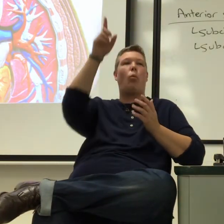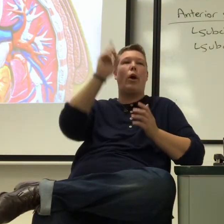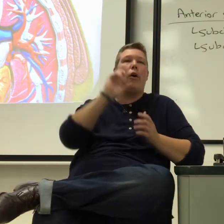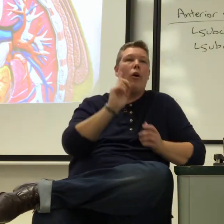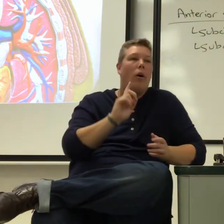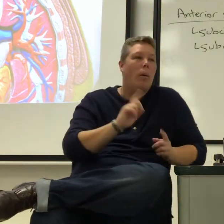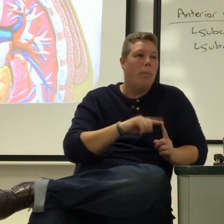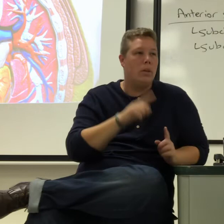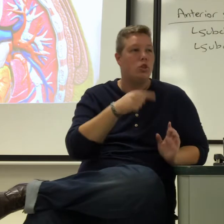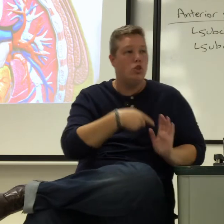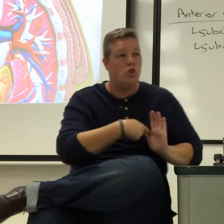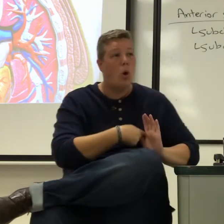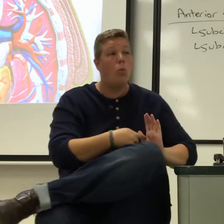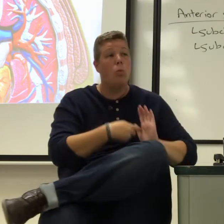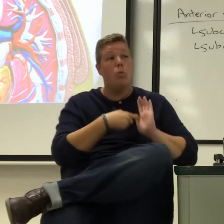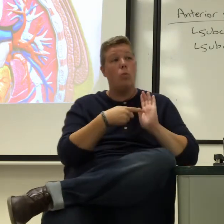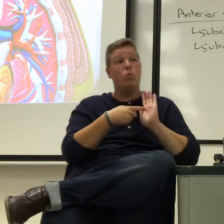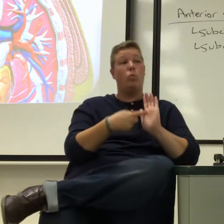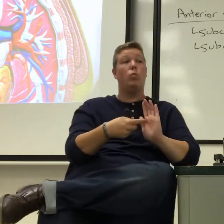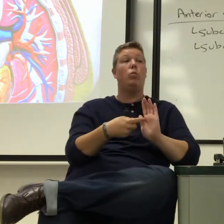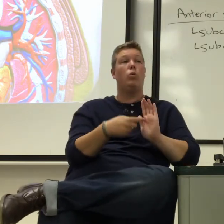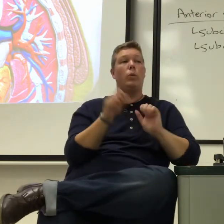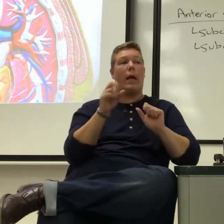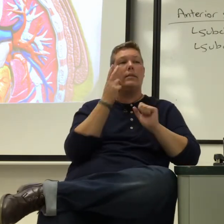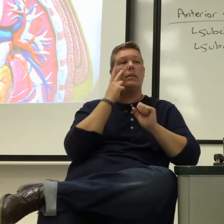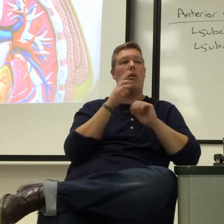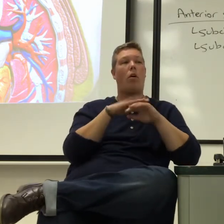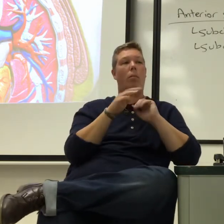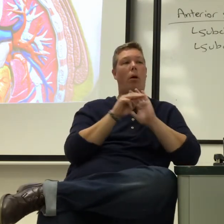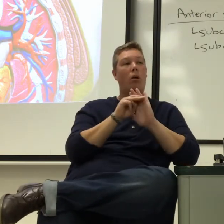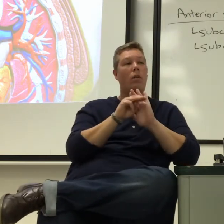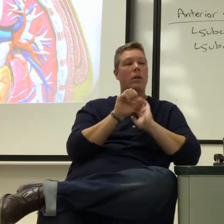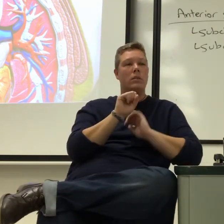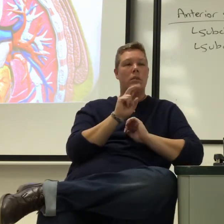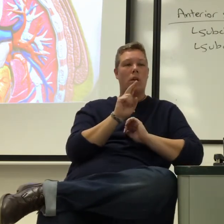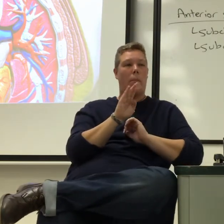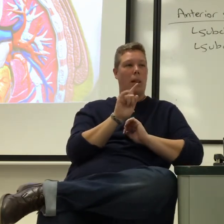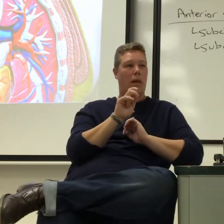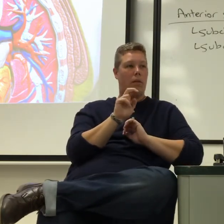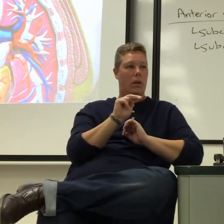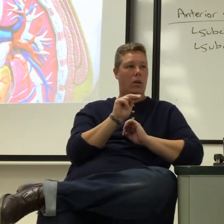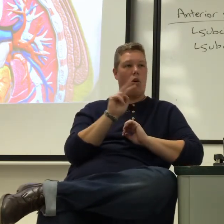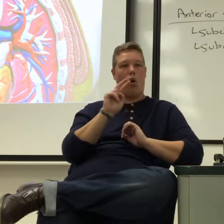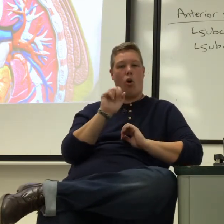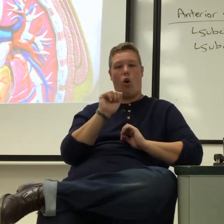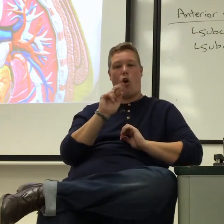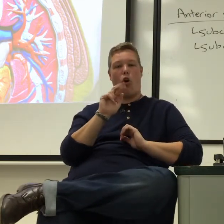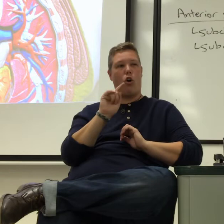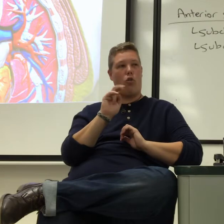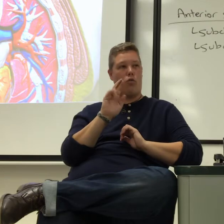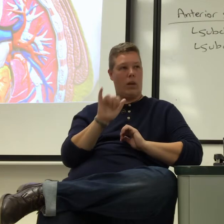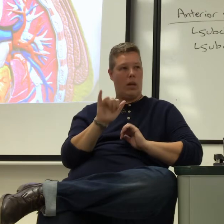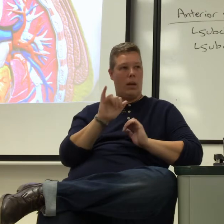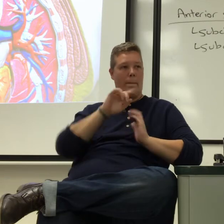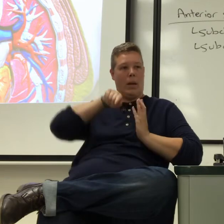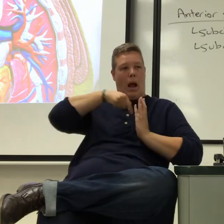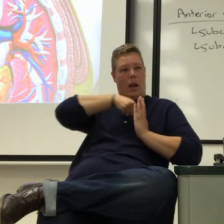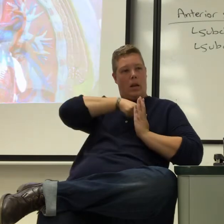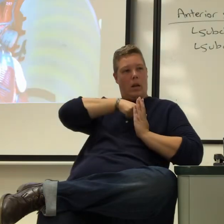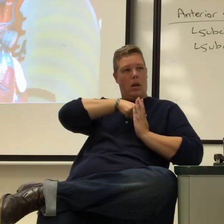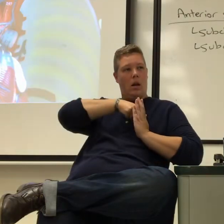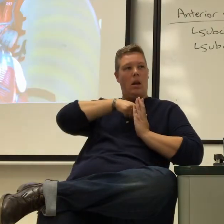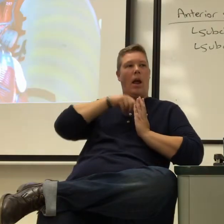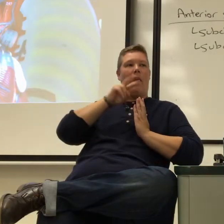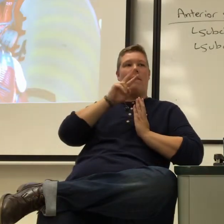So it's shown, okay? You can see the subclavian artery behind it, subclavian vein in front of